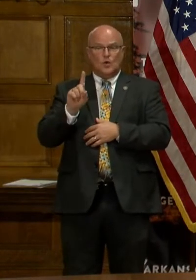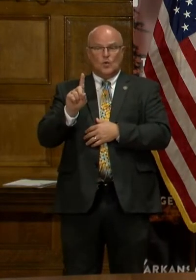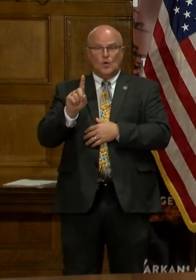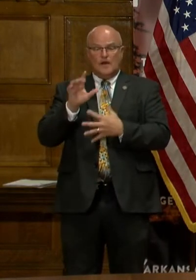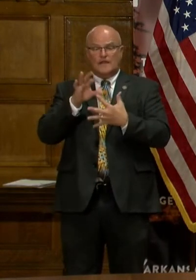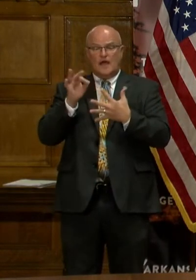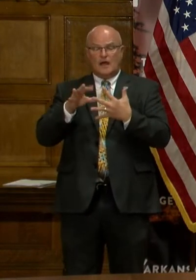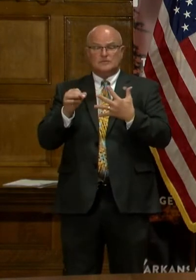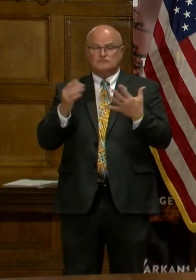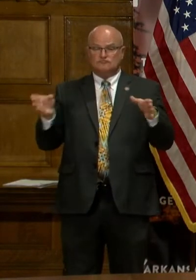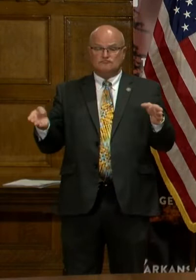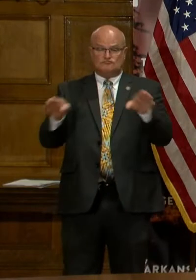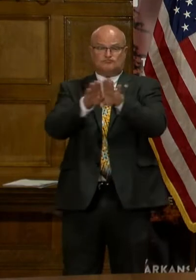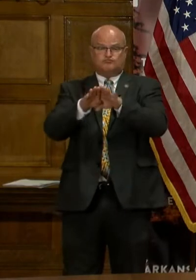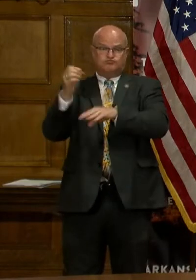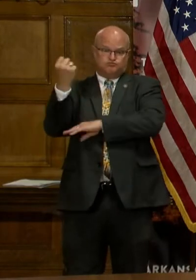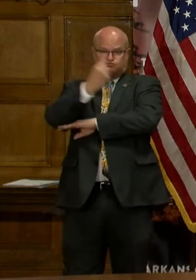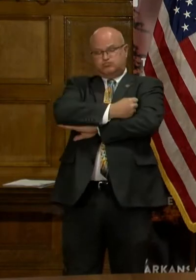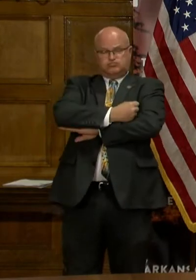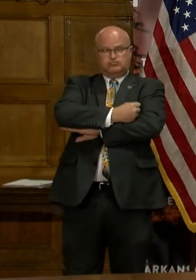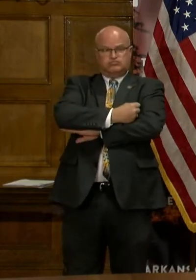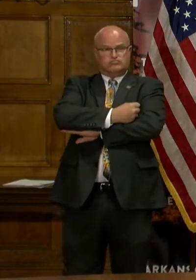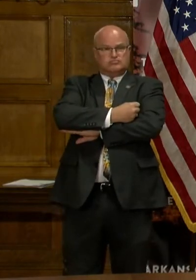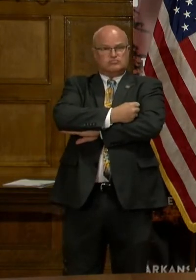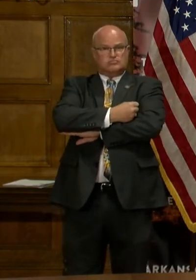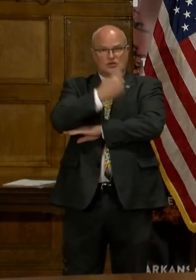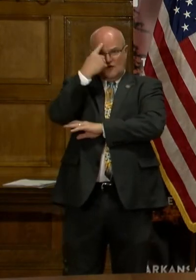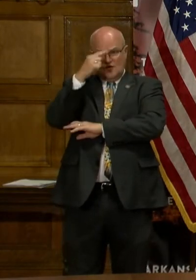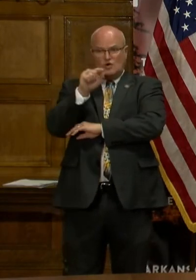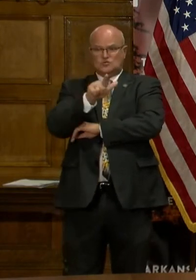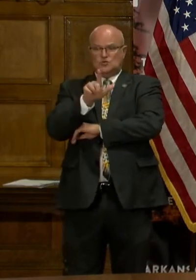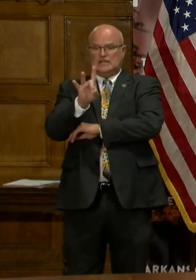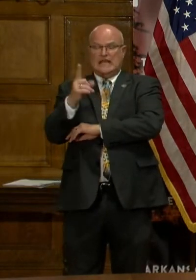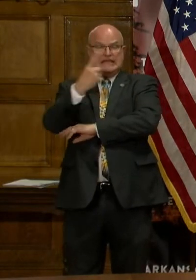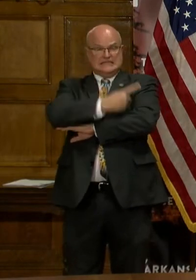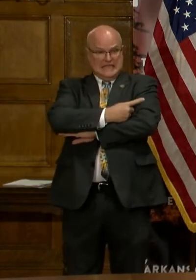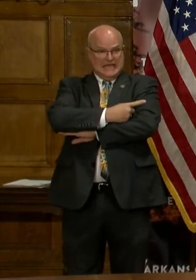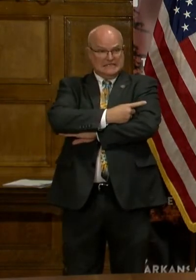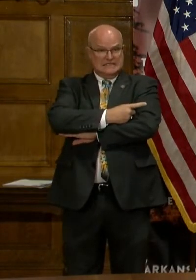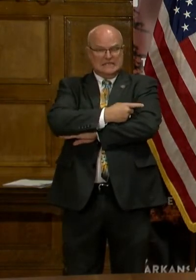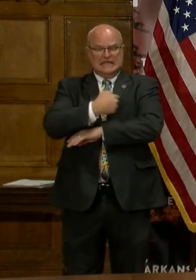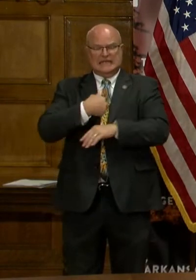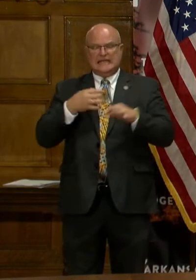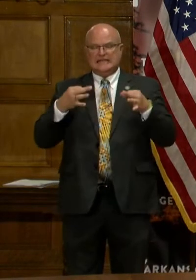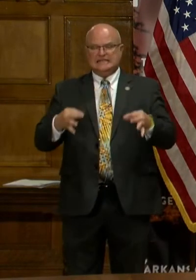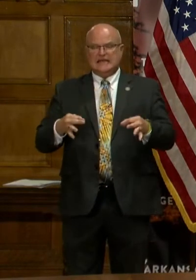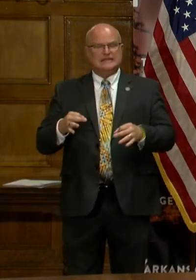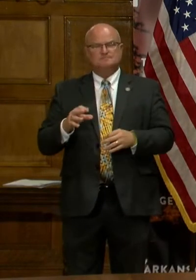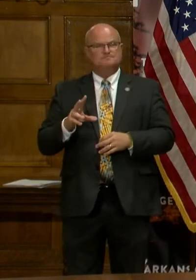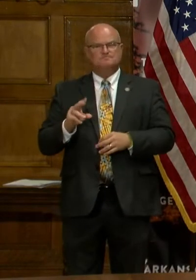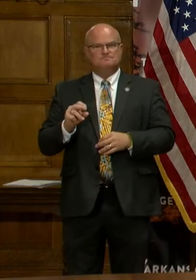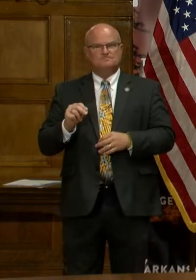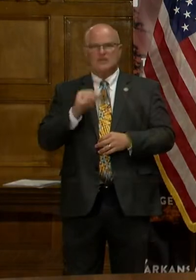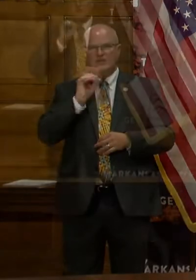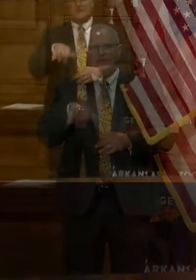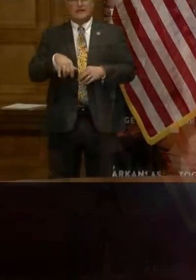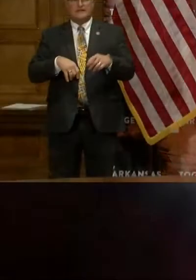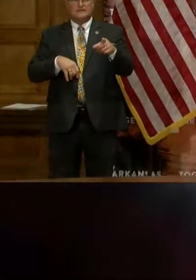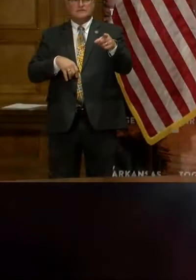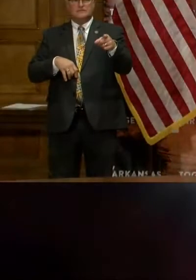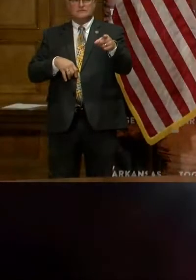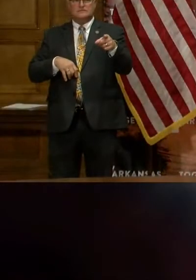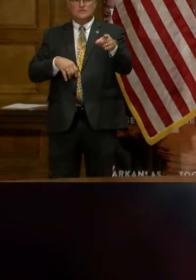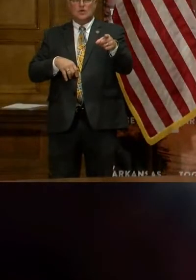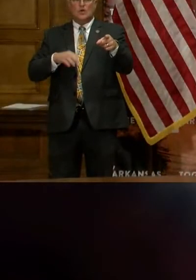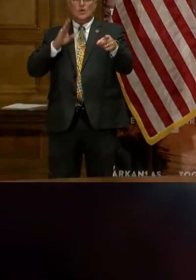the options was to close down for 28 days, and I opted not to do that. Would there